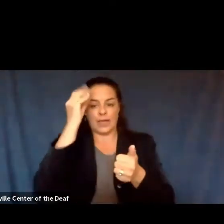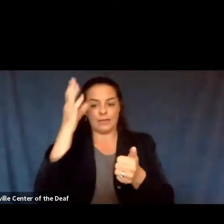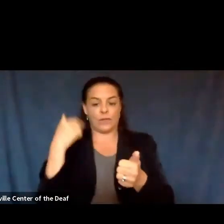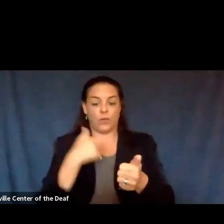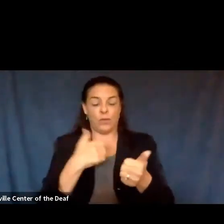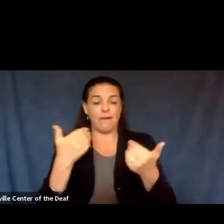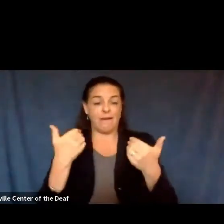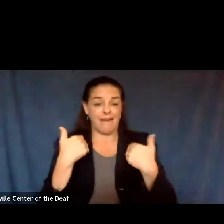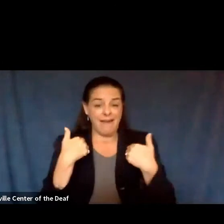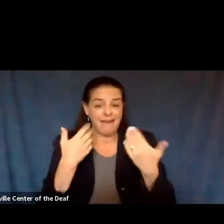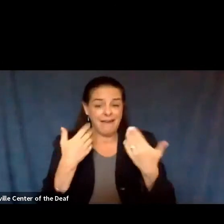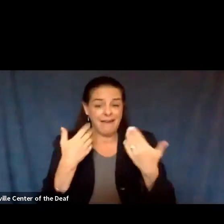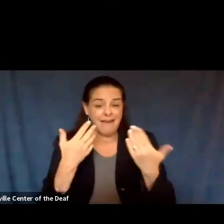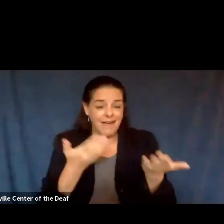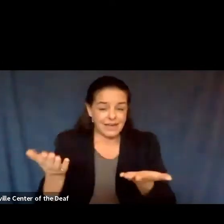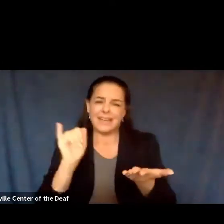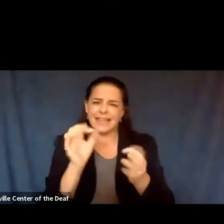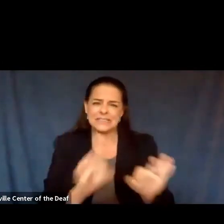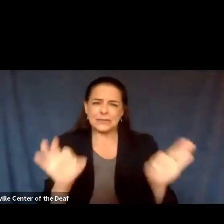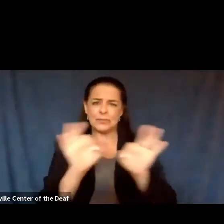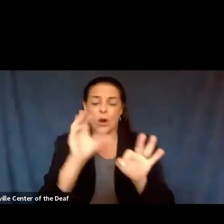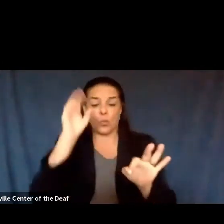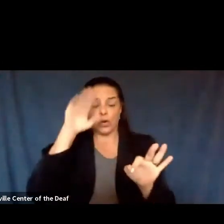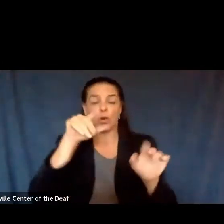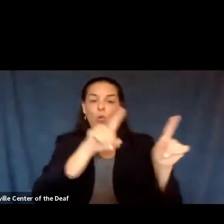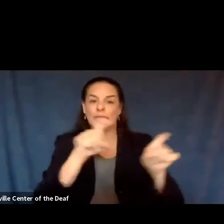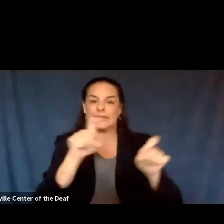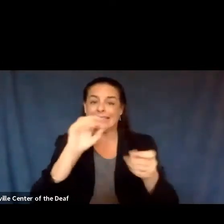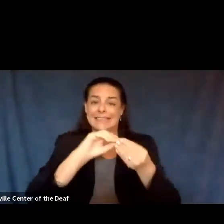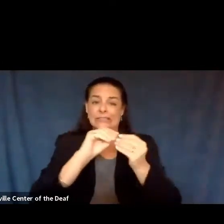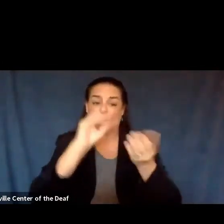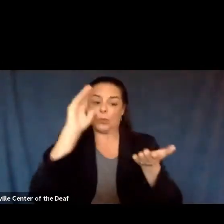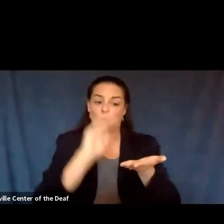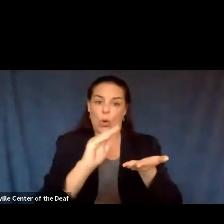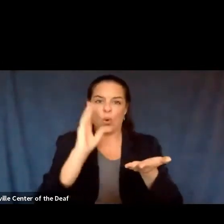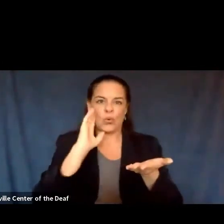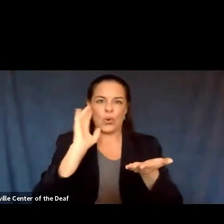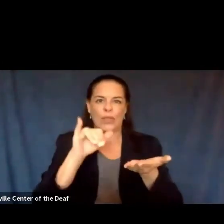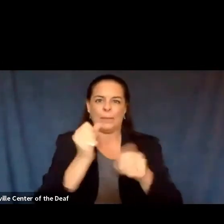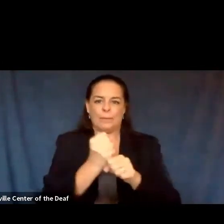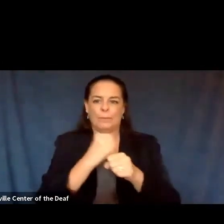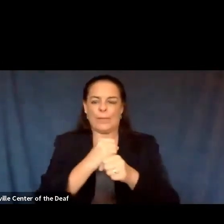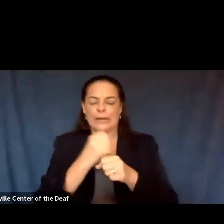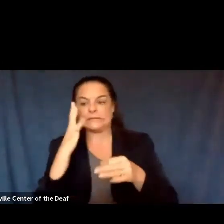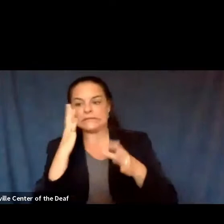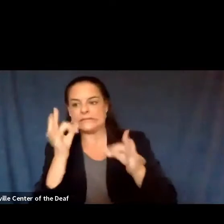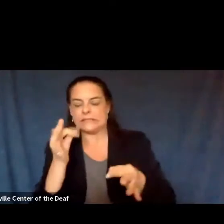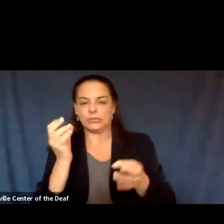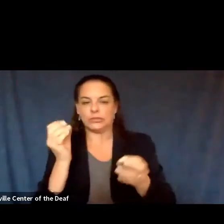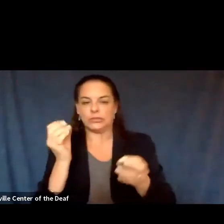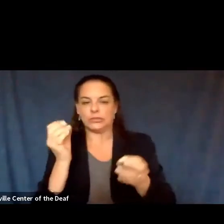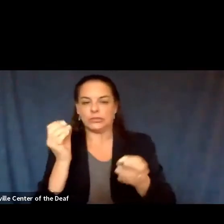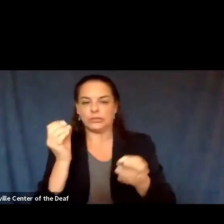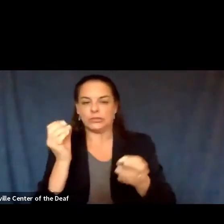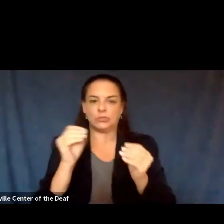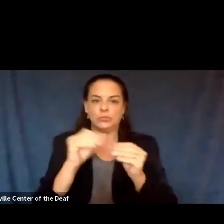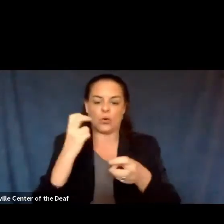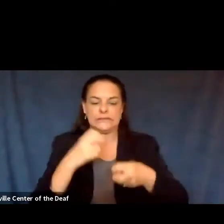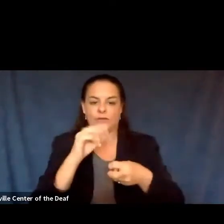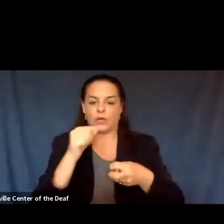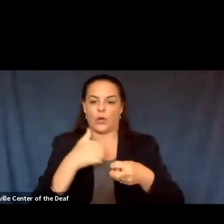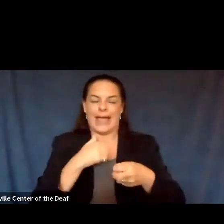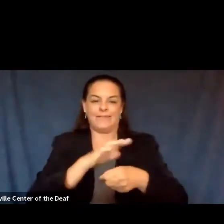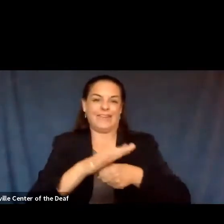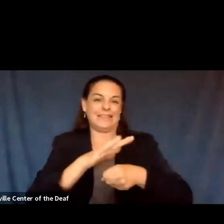hand is very important. And when we know testing is low, we know that's makes the decision making more difficult if we don't have sufficient testing